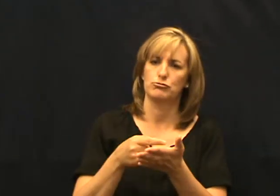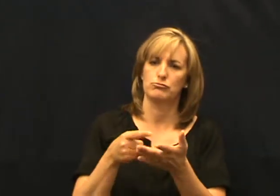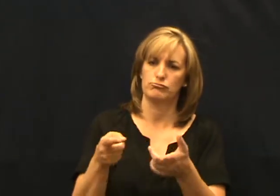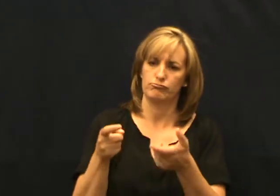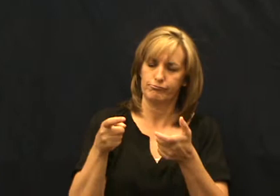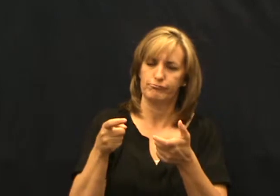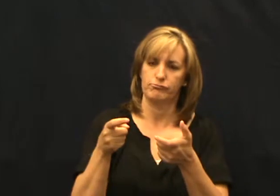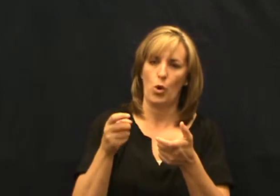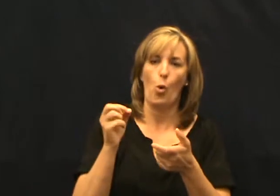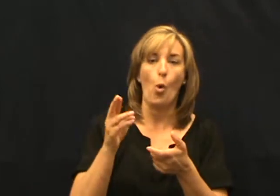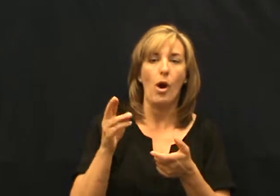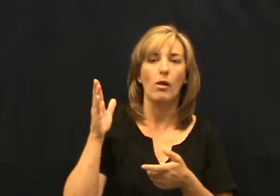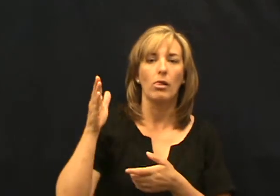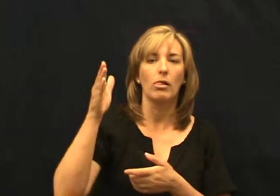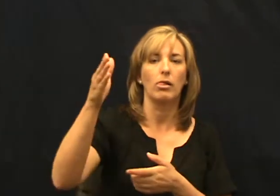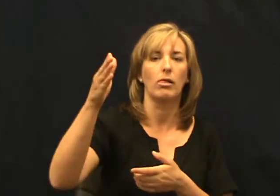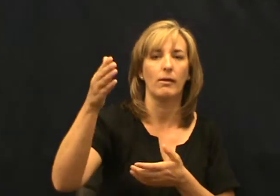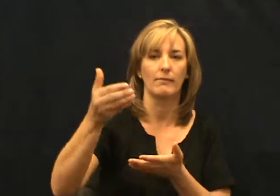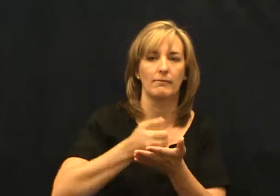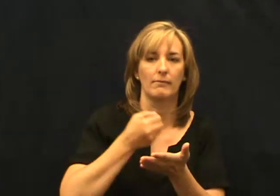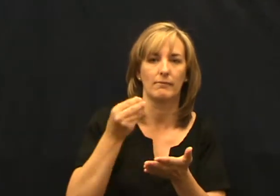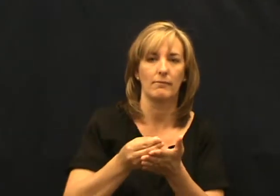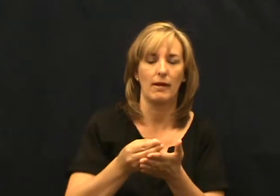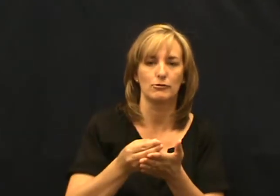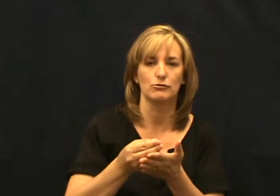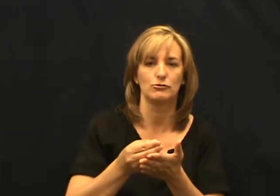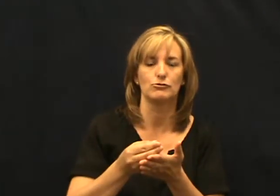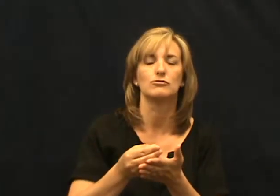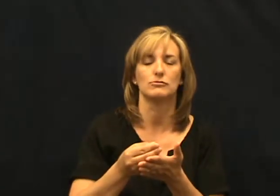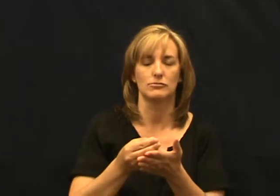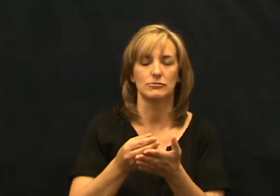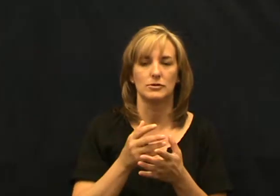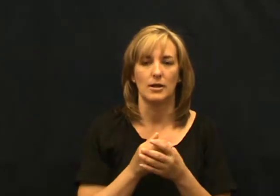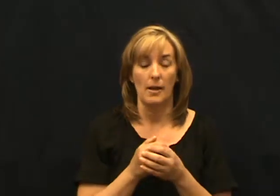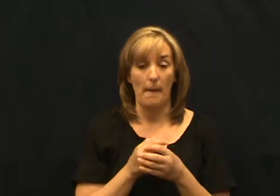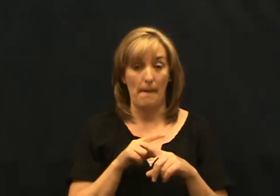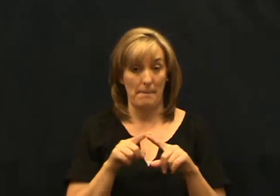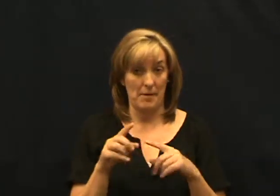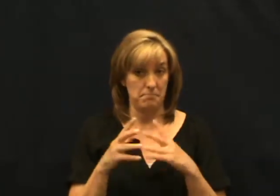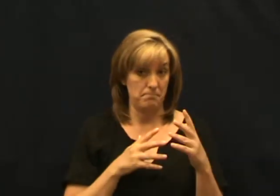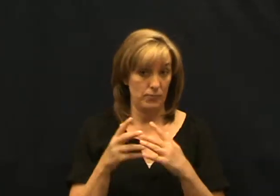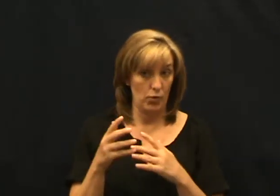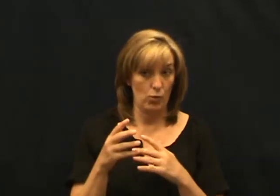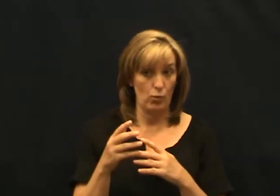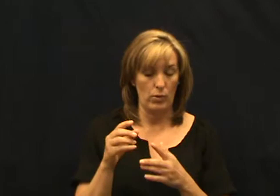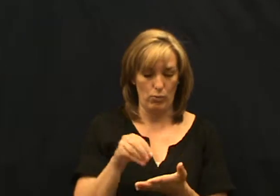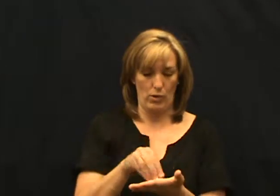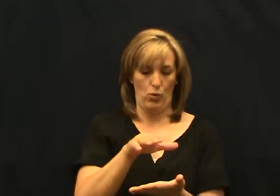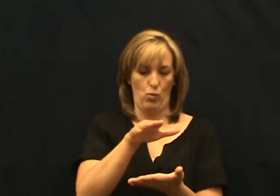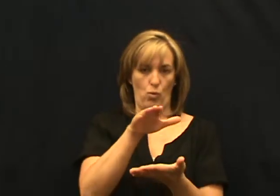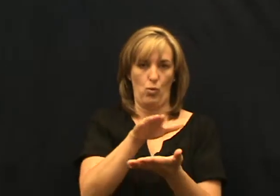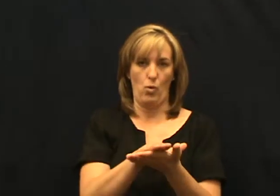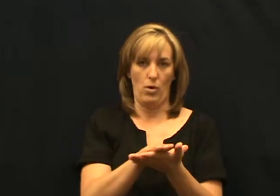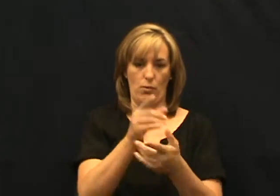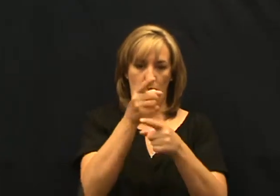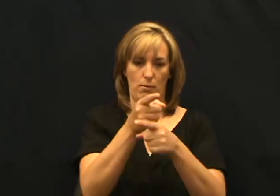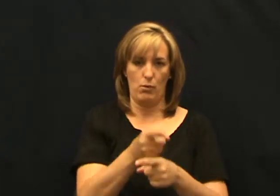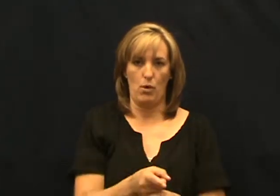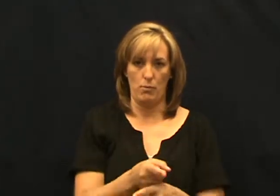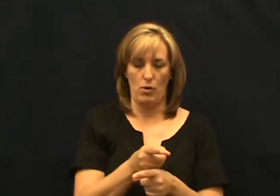away. But in any event, we record the revenue with the credit to the appropriate revenue account, and then the debit part